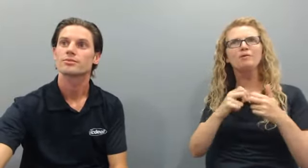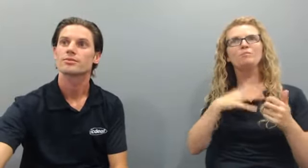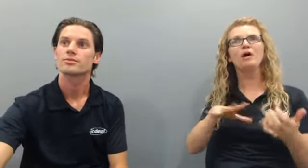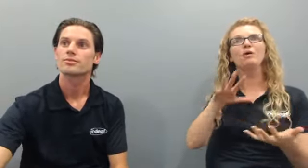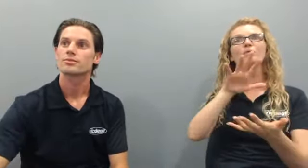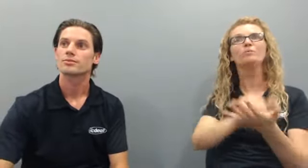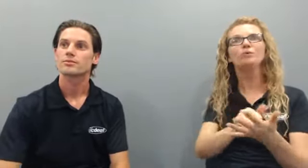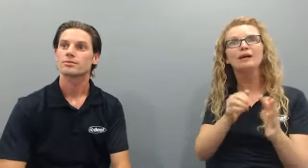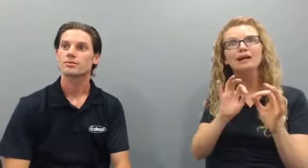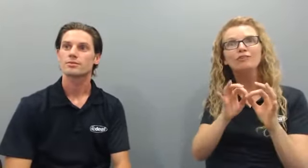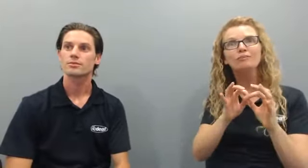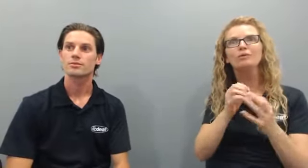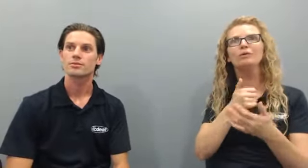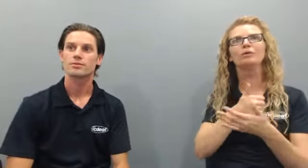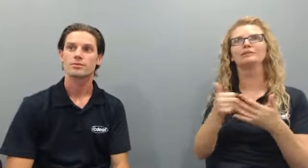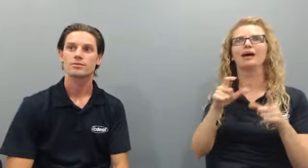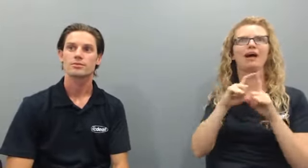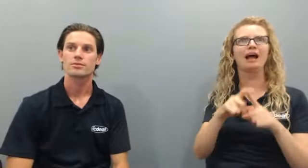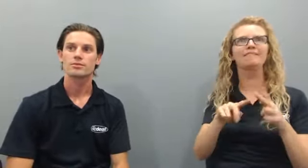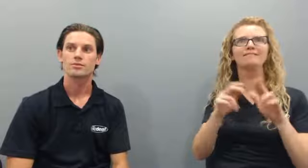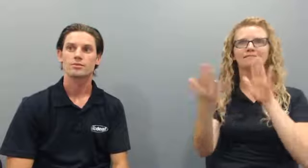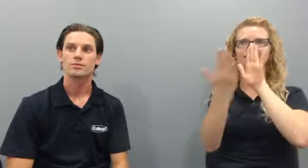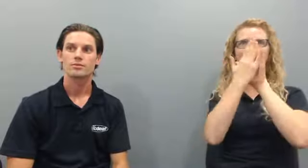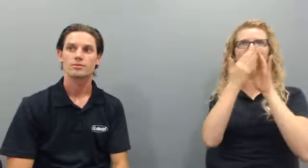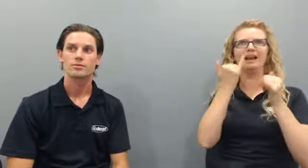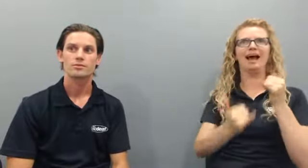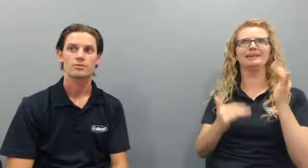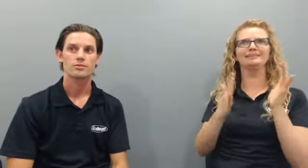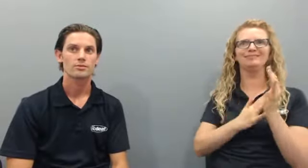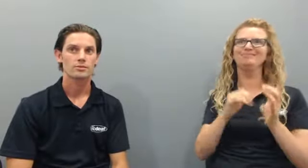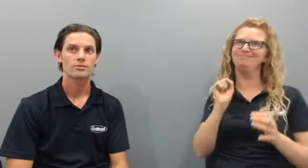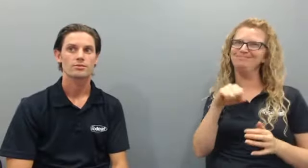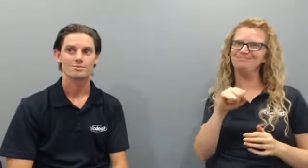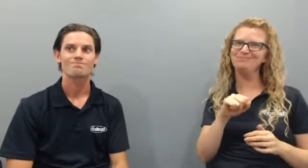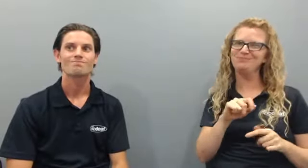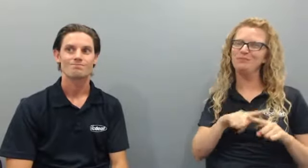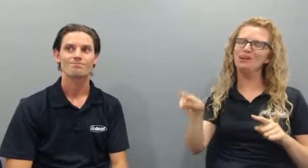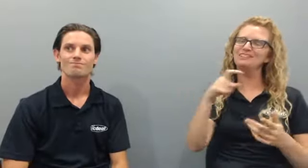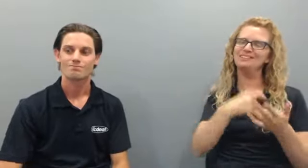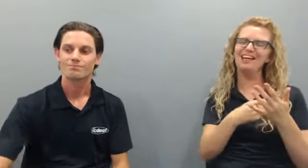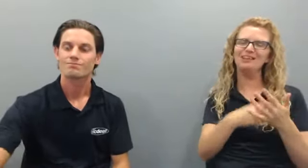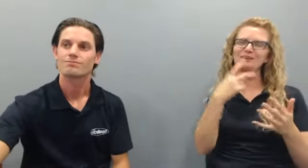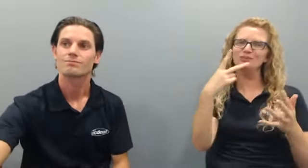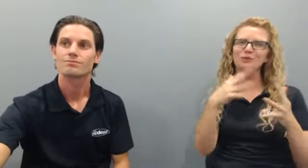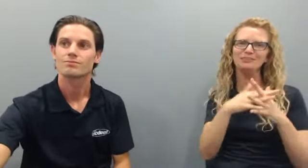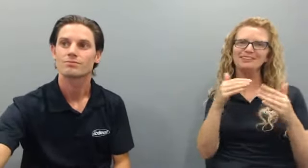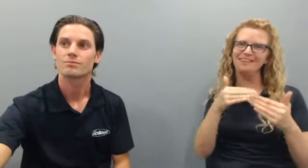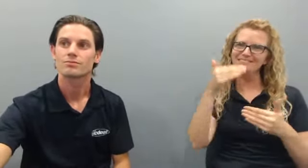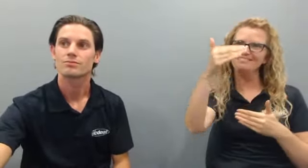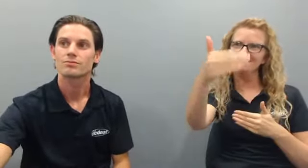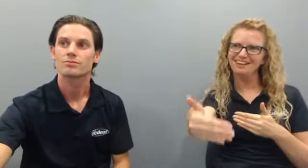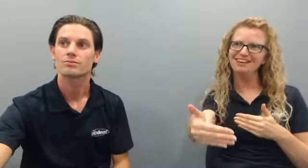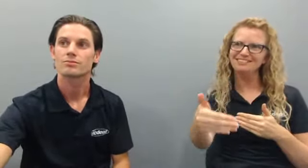says, a problem is that they want to book interpreters, but it's hard if it is last minute. That is true, and that's a problem